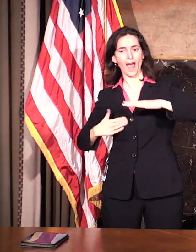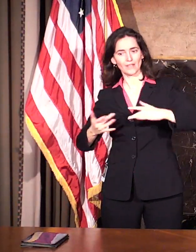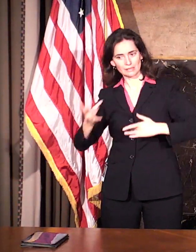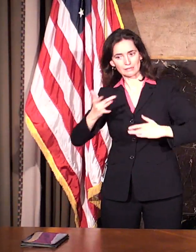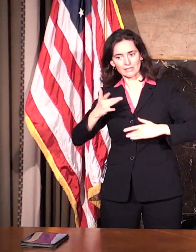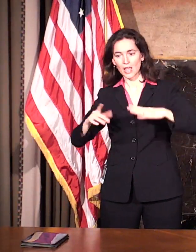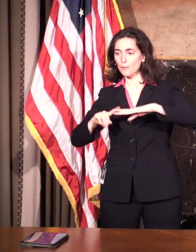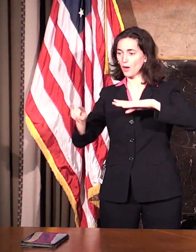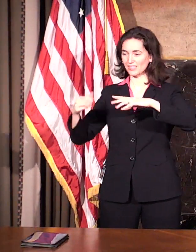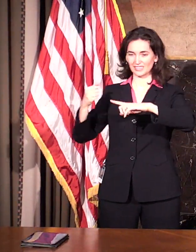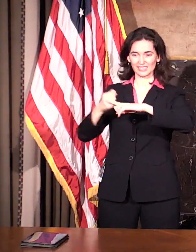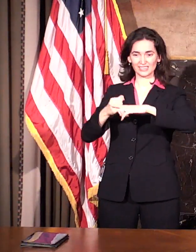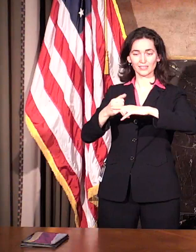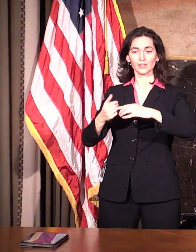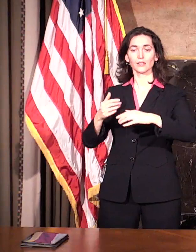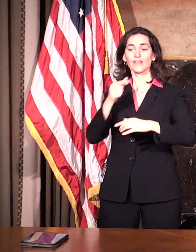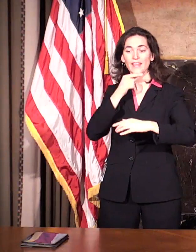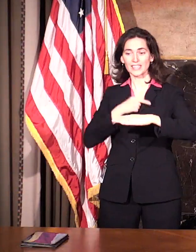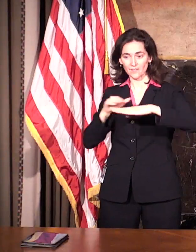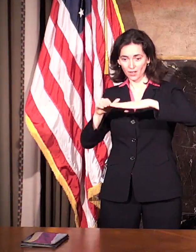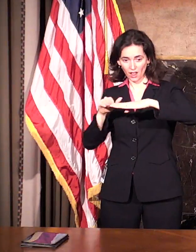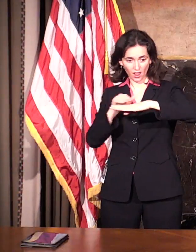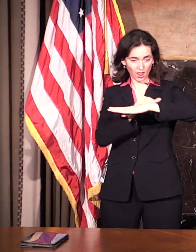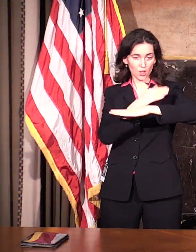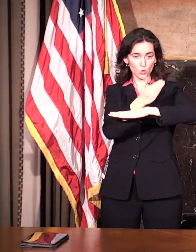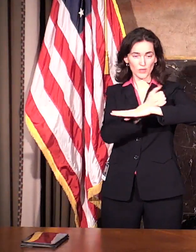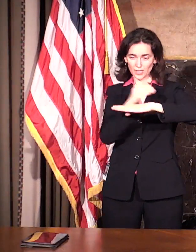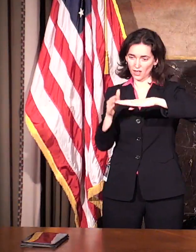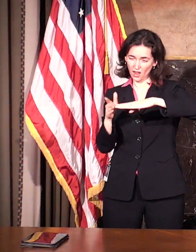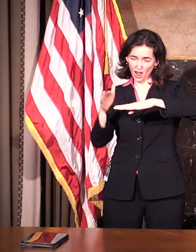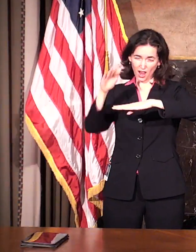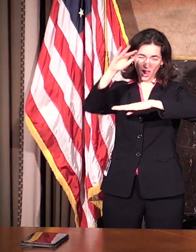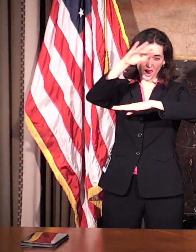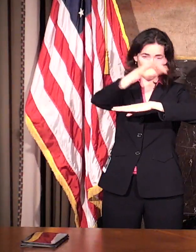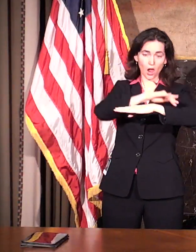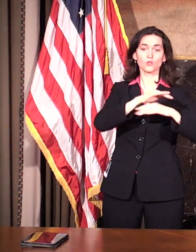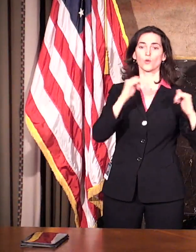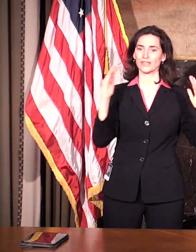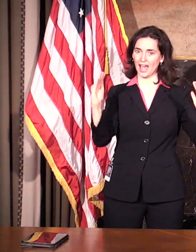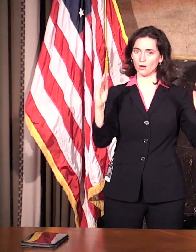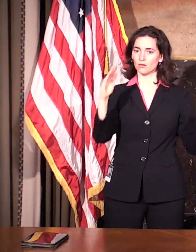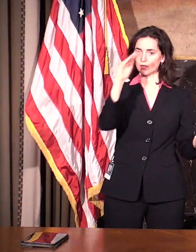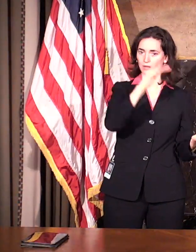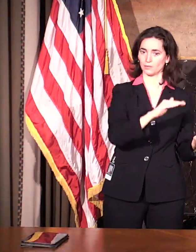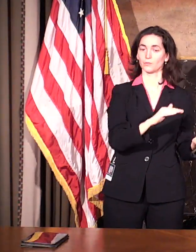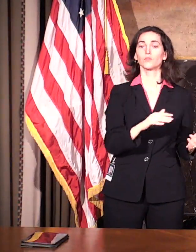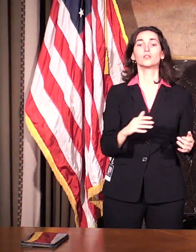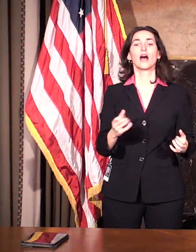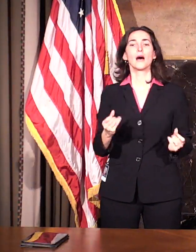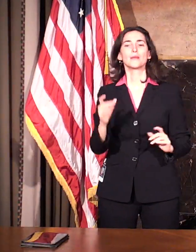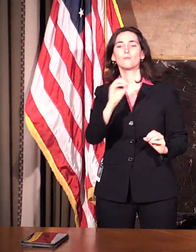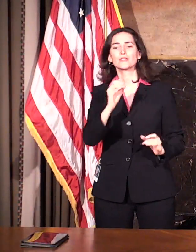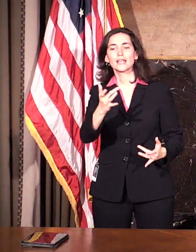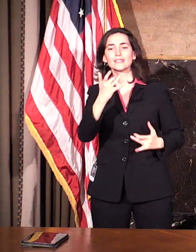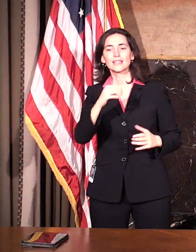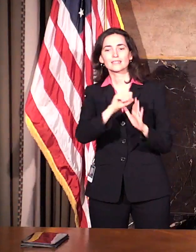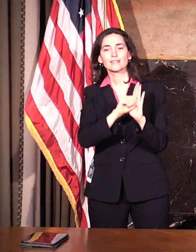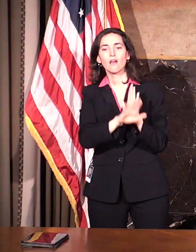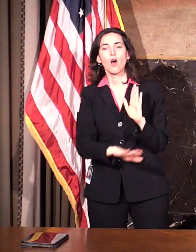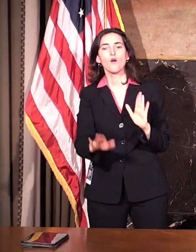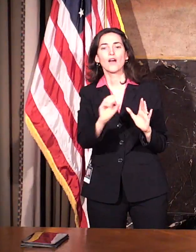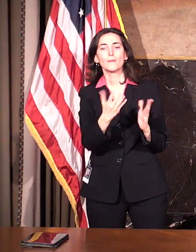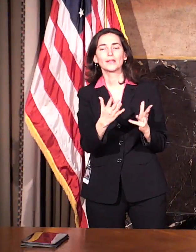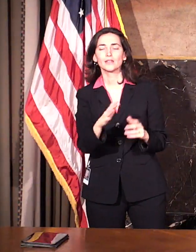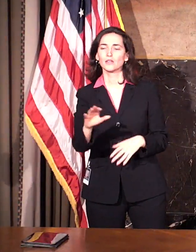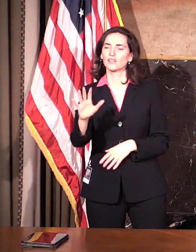We need to keep going in that direction. So as of today, percent positivity for the state is at 5%, and there